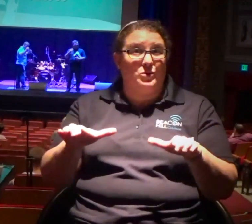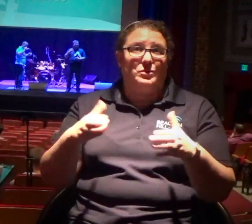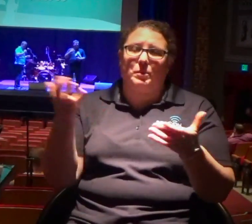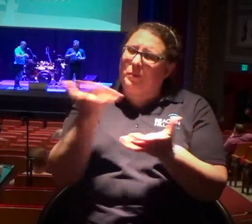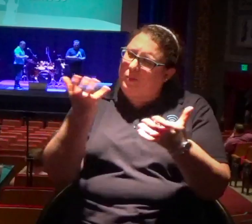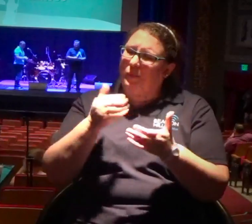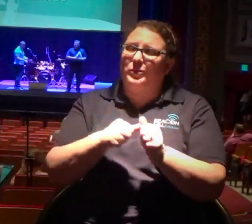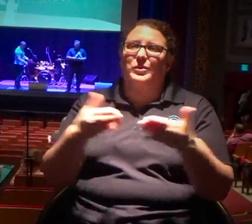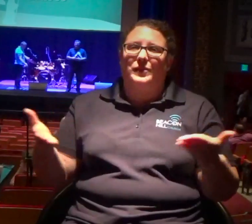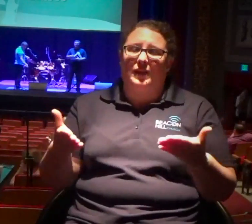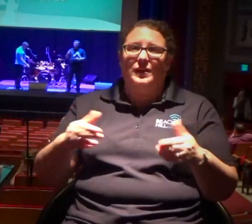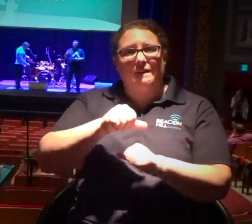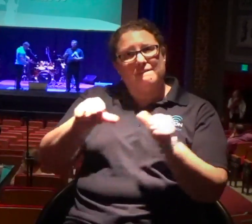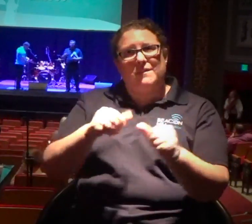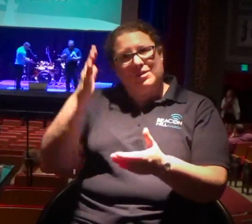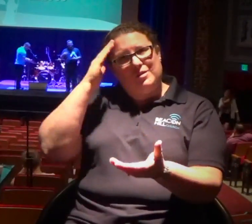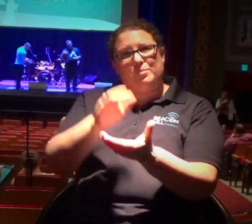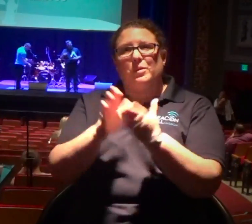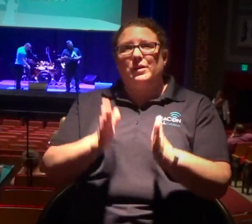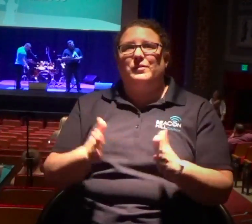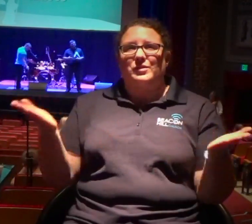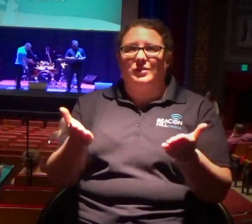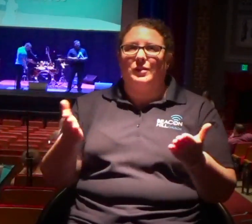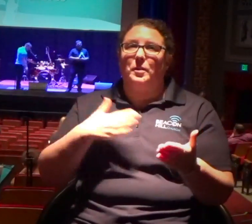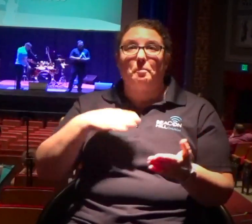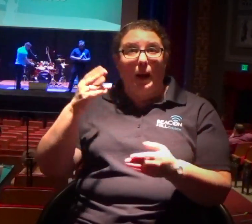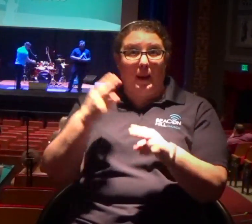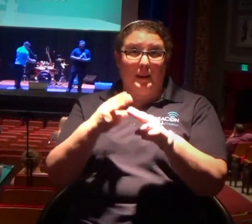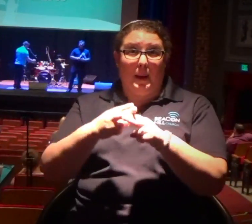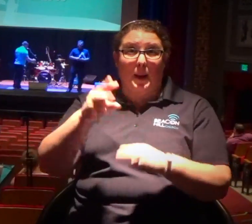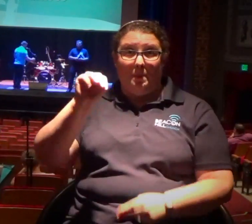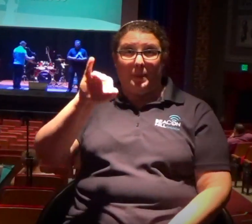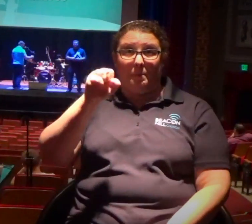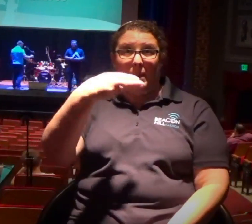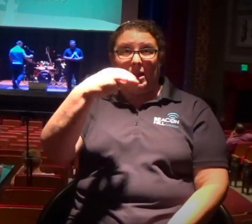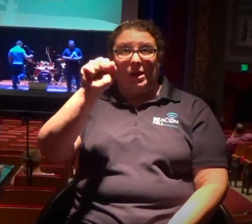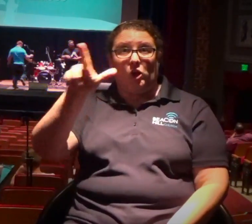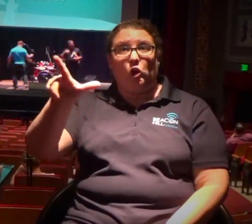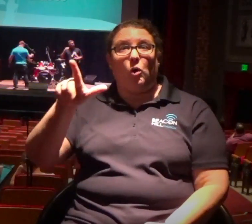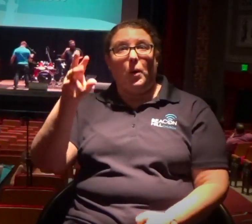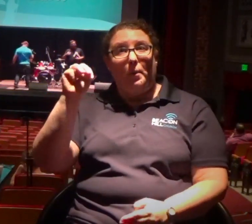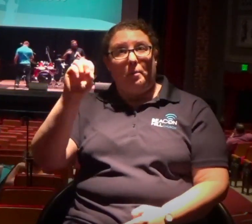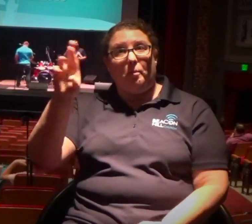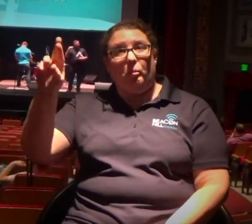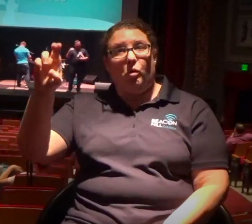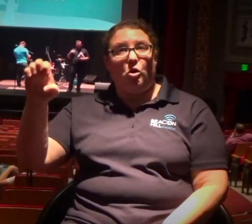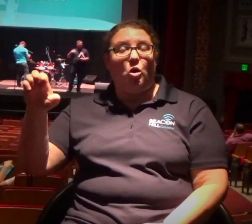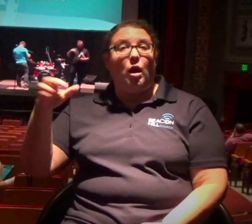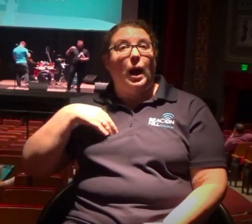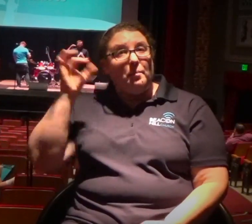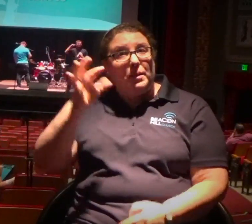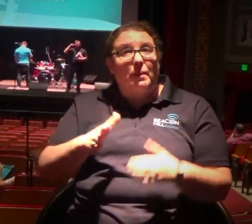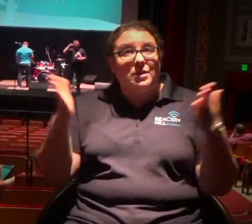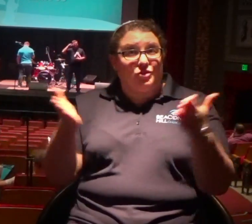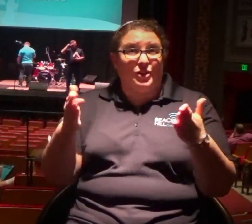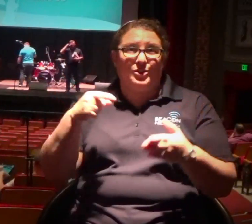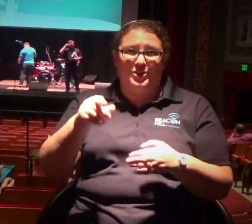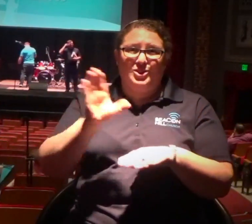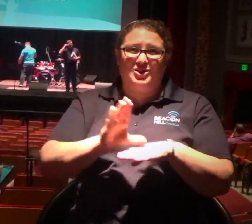Fellowship of Believers today. My name is Michael Moore, and I'm the pastor here at Beacon Hill Church. We are a new, growing, just